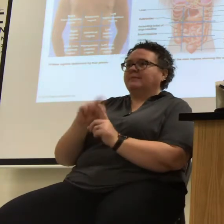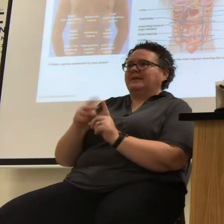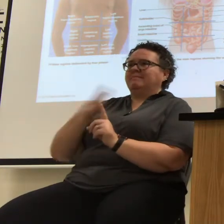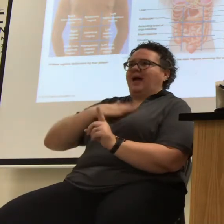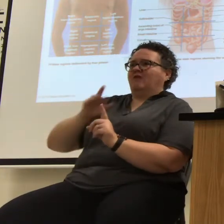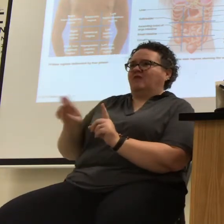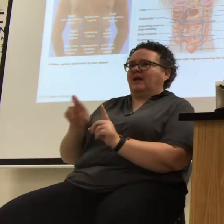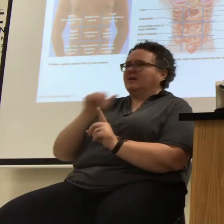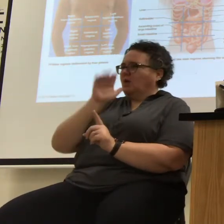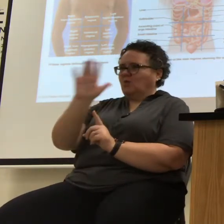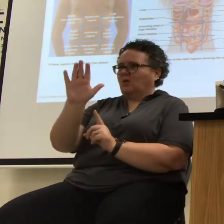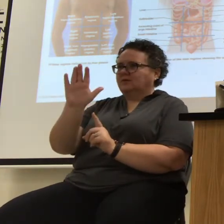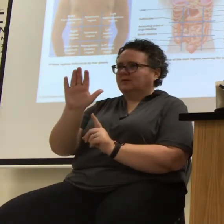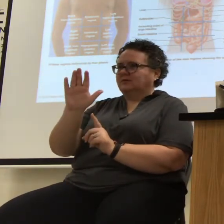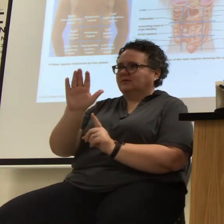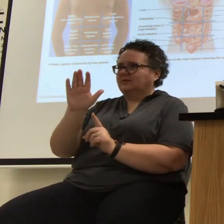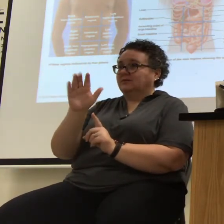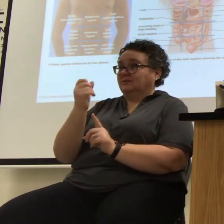Left lumbar region.